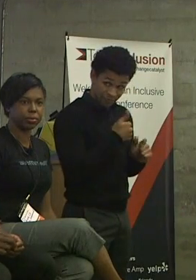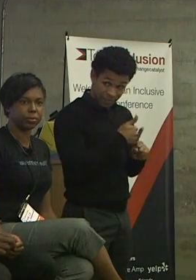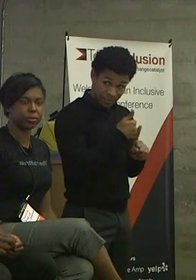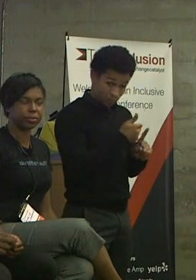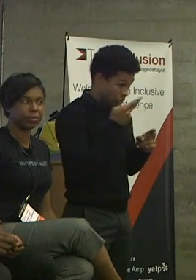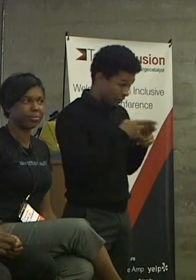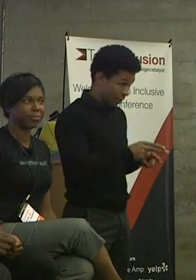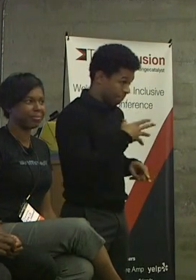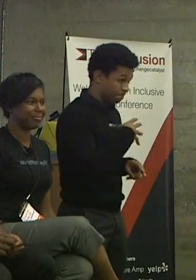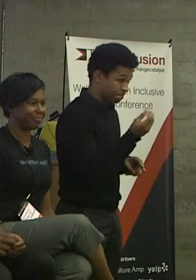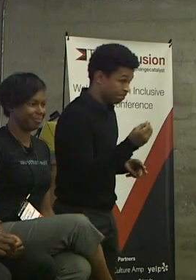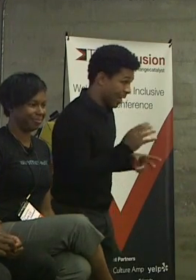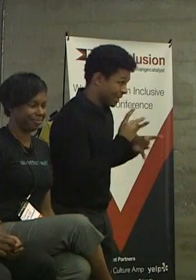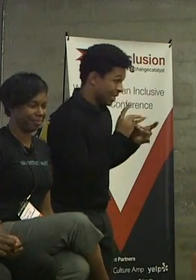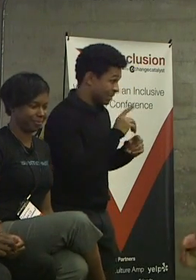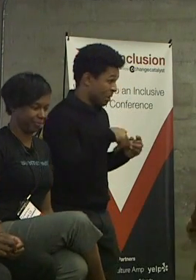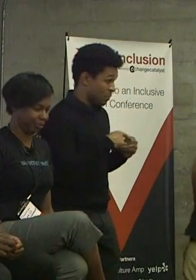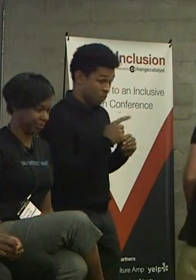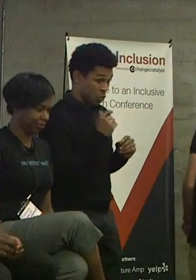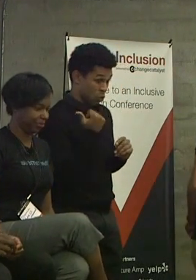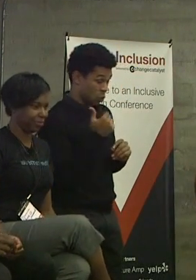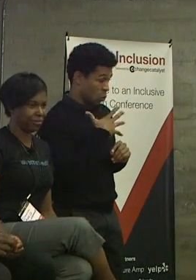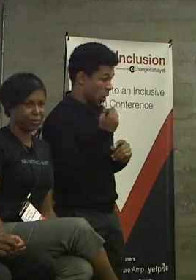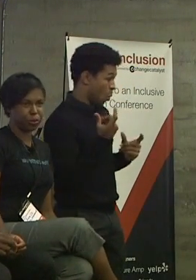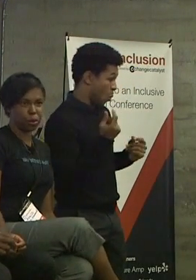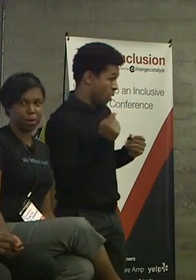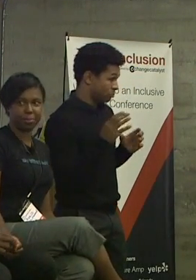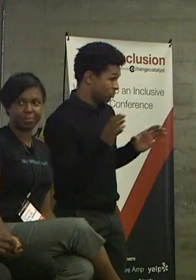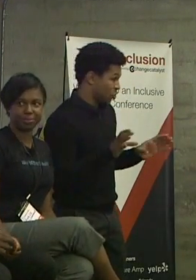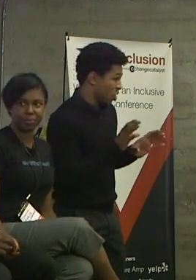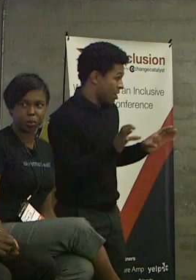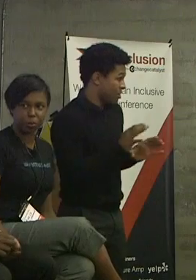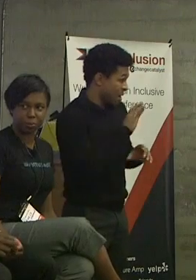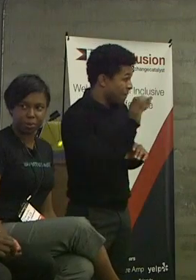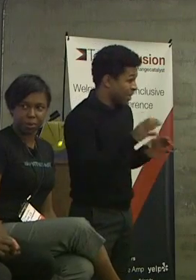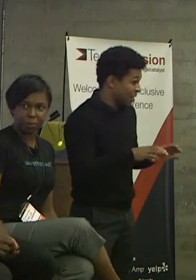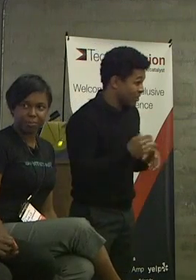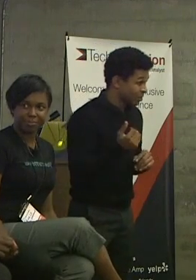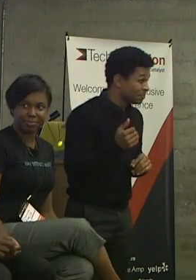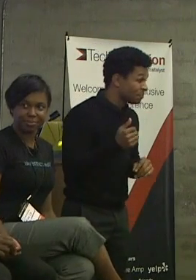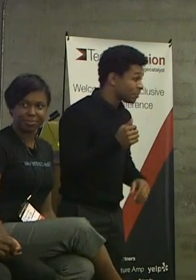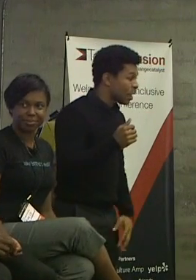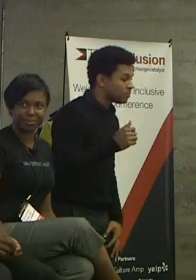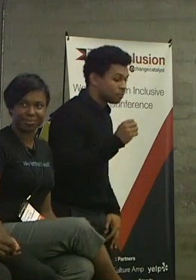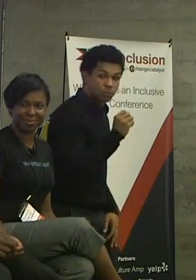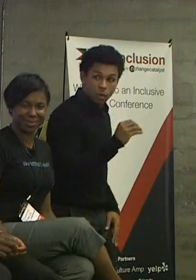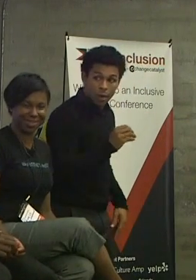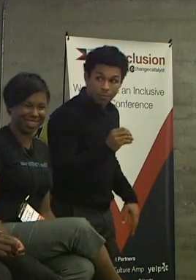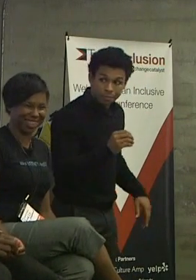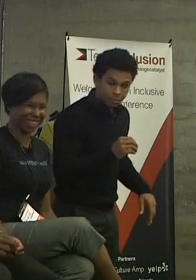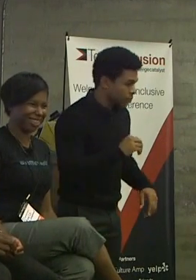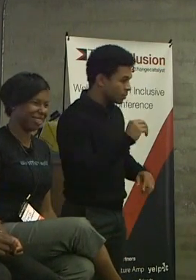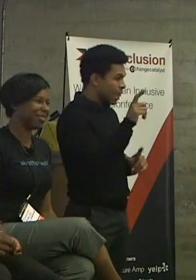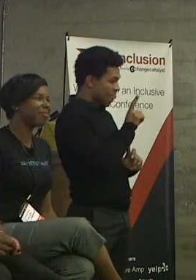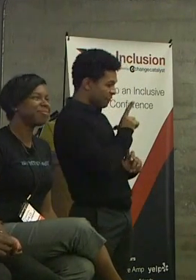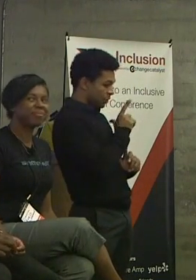us about you and what your company does. So we'll just go, we'll go left all the way